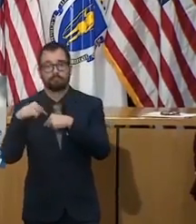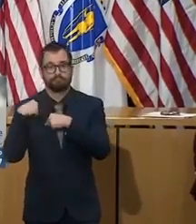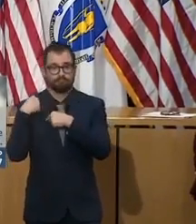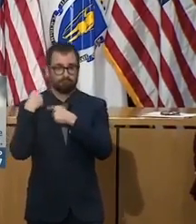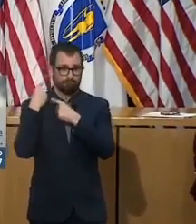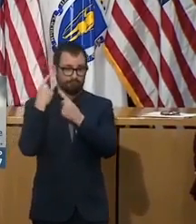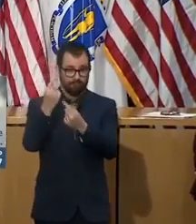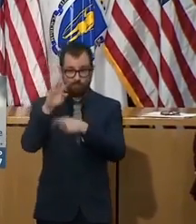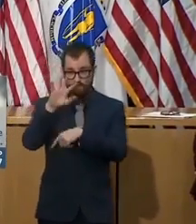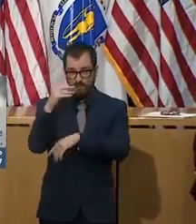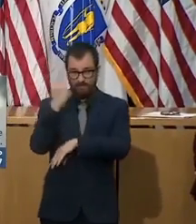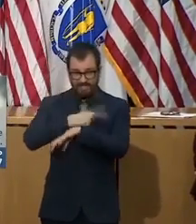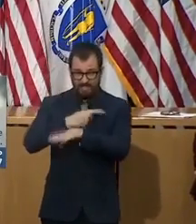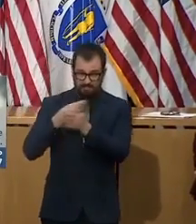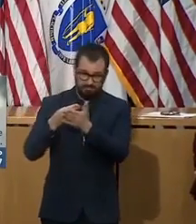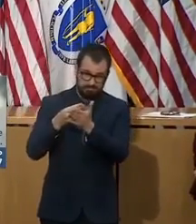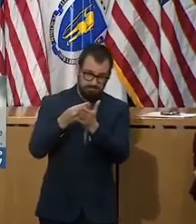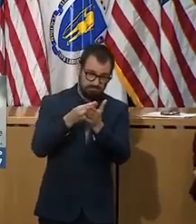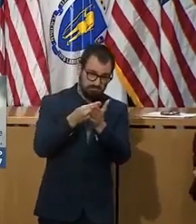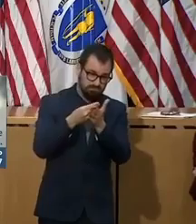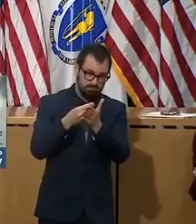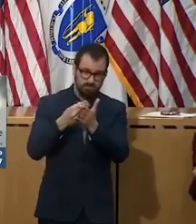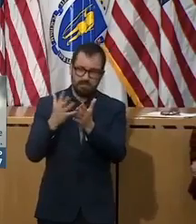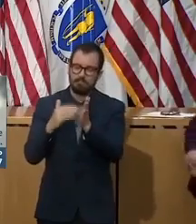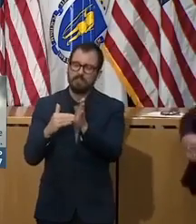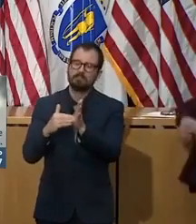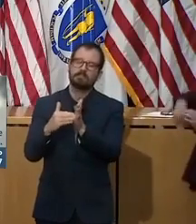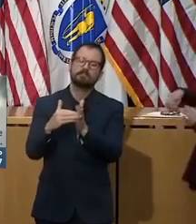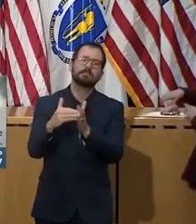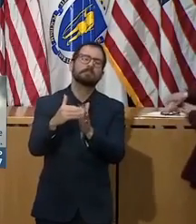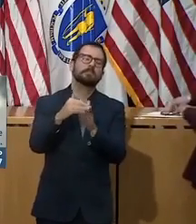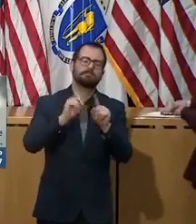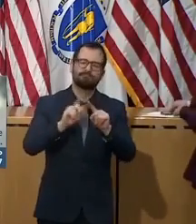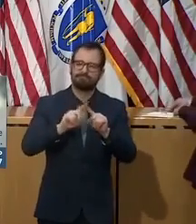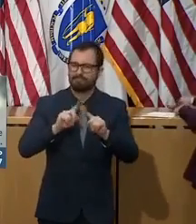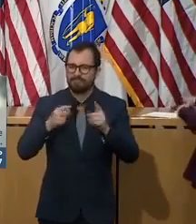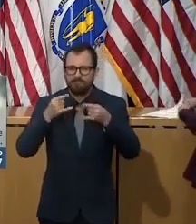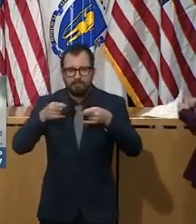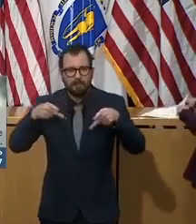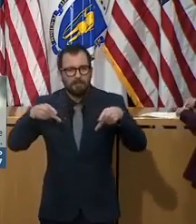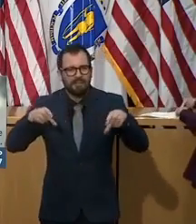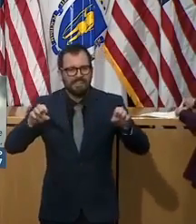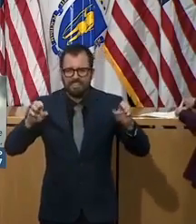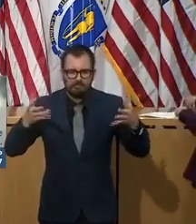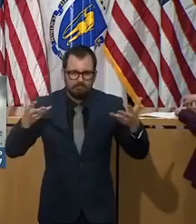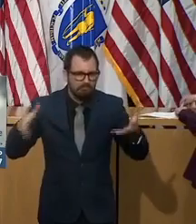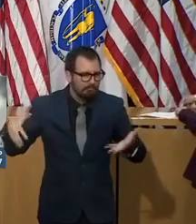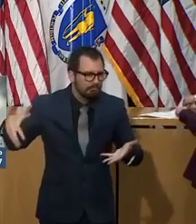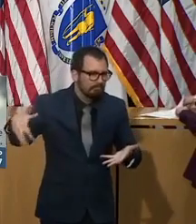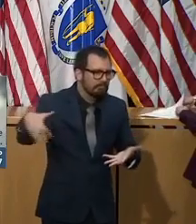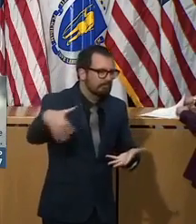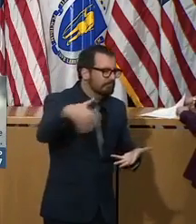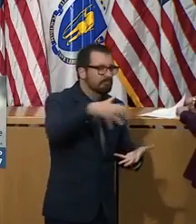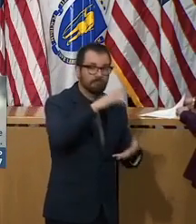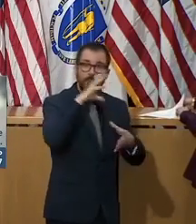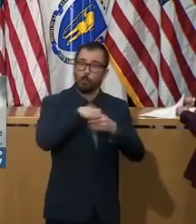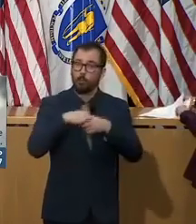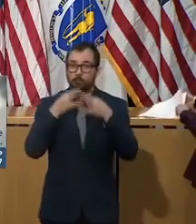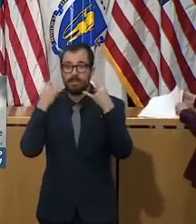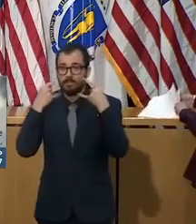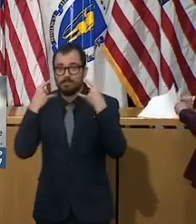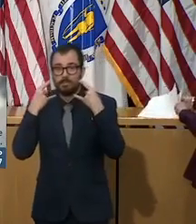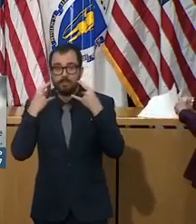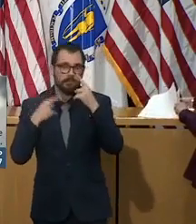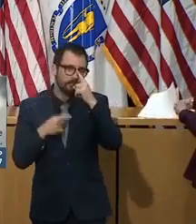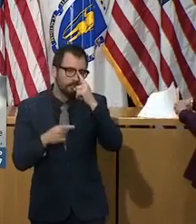PPE and probably millions of masks at this point too. And we had them tested at MIT, and based on the